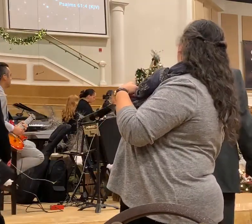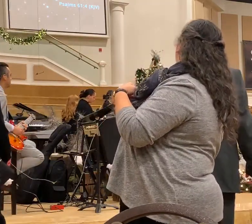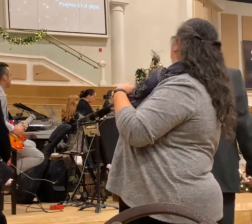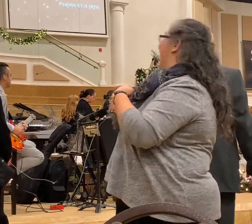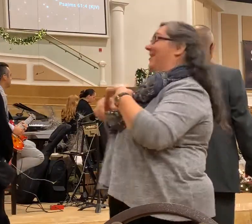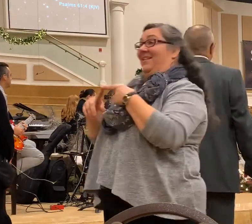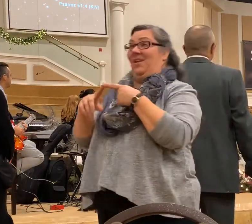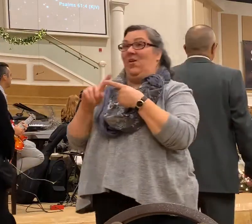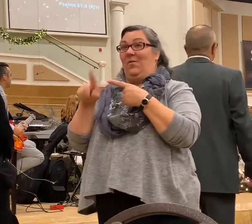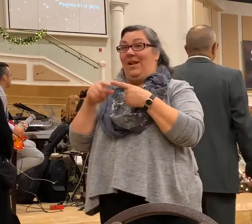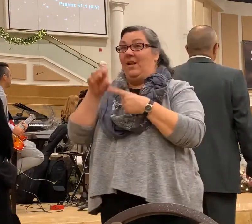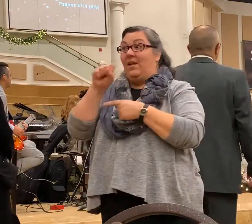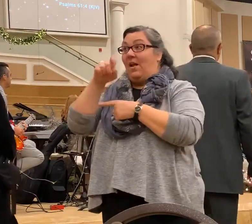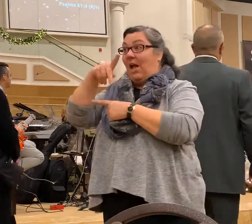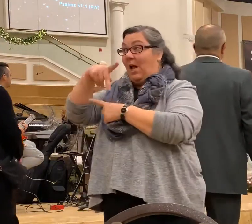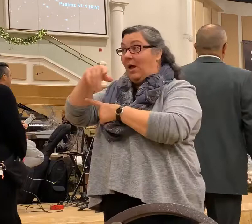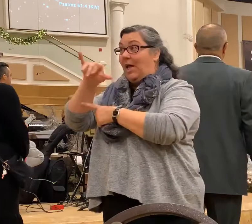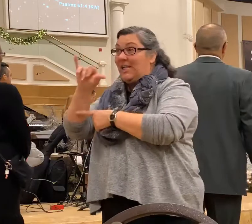the spy